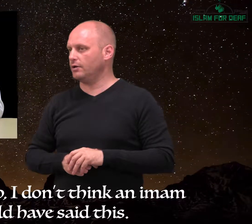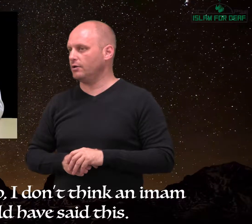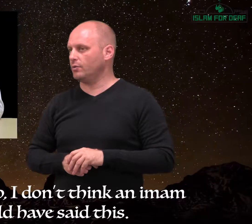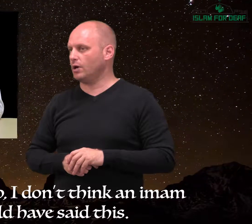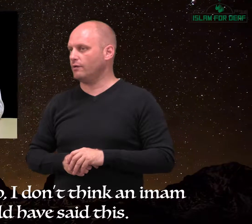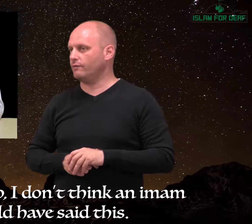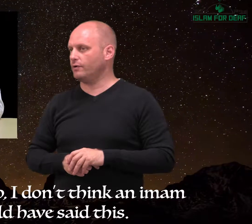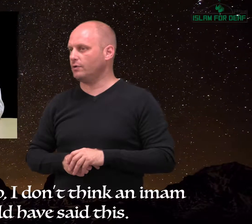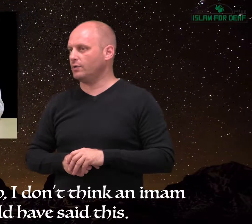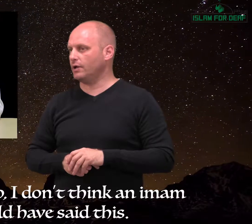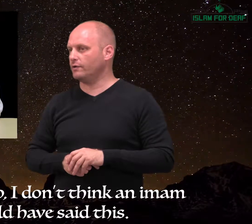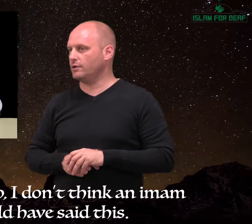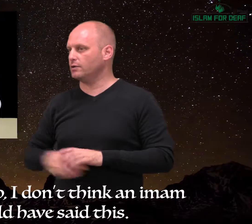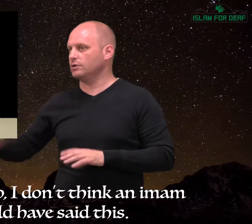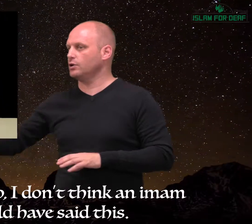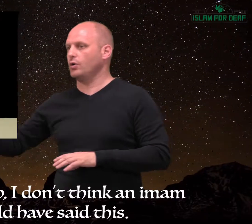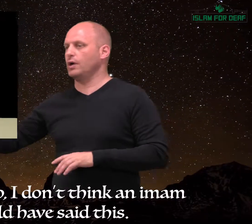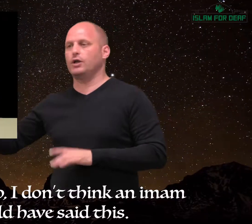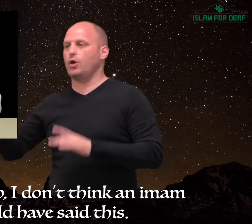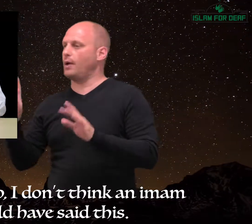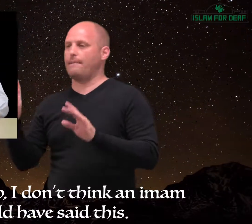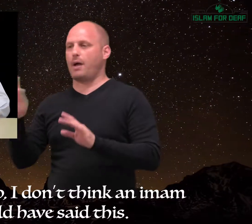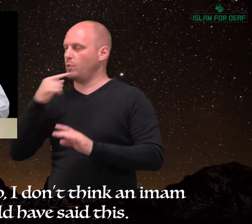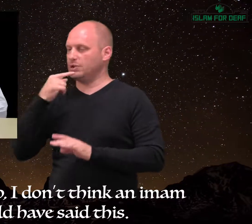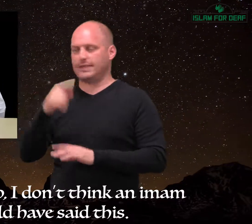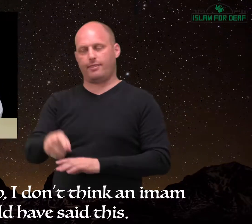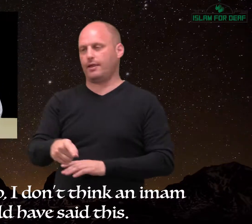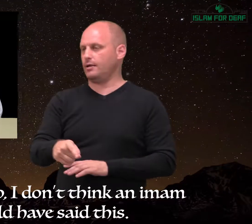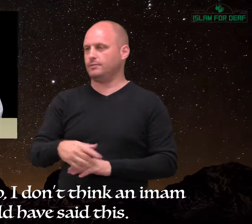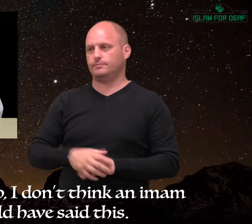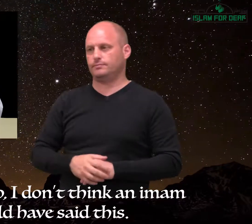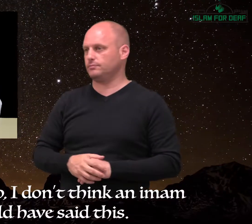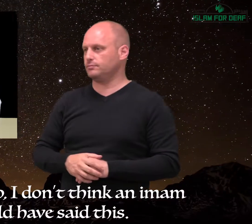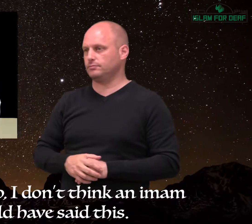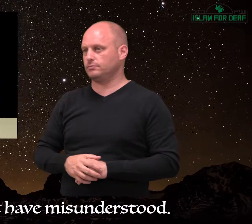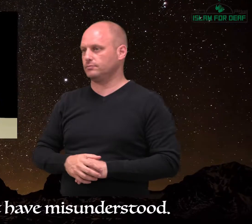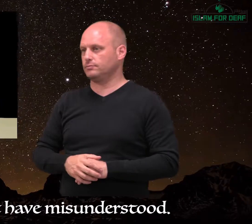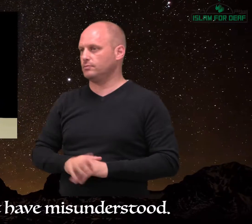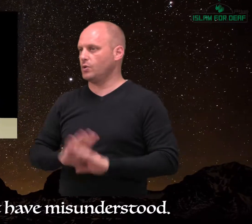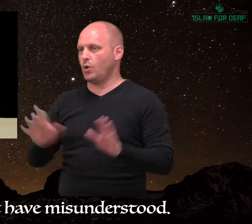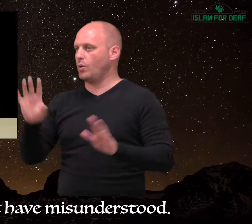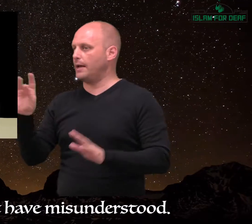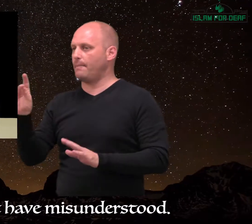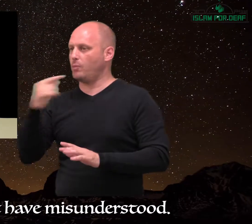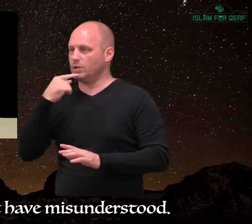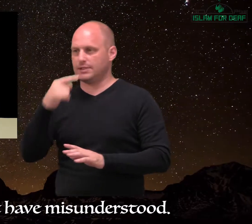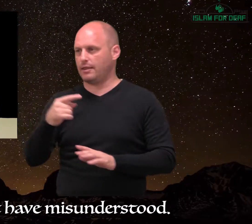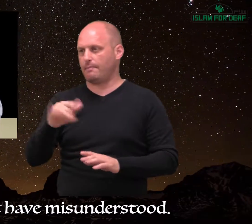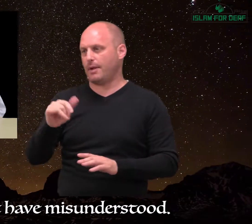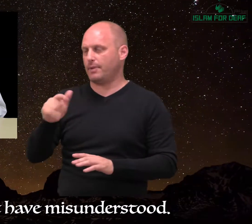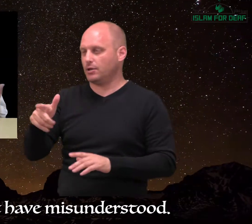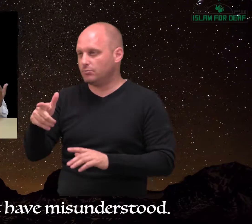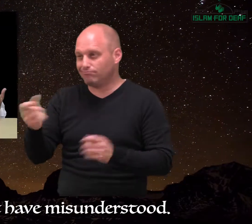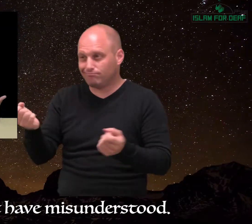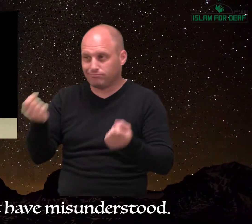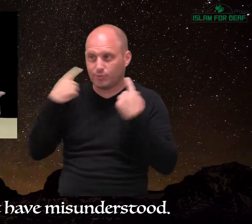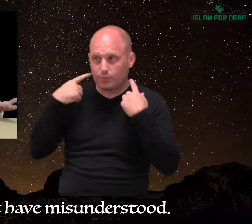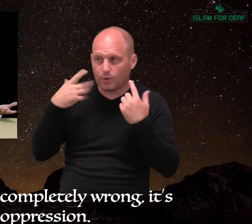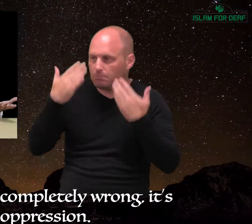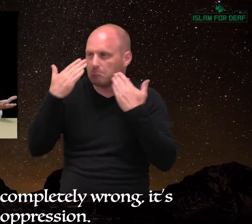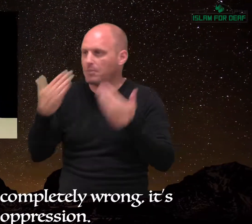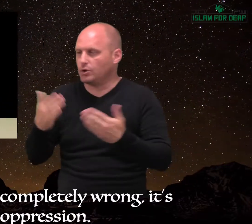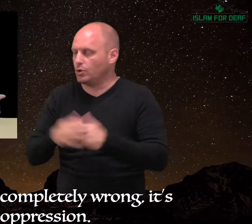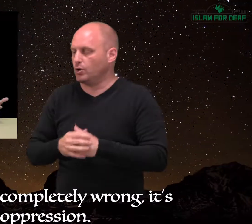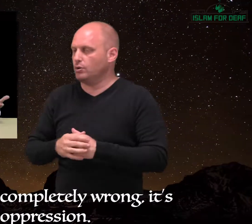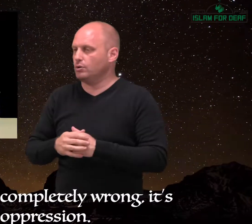I don't think any imam would have said this. I don't think any imam would have said this. You must have, you know, misunderstood, but